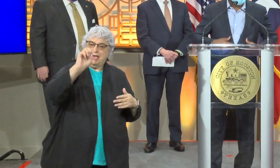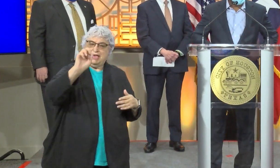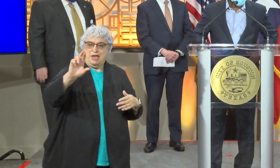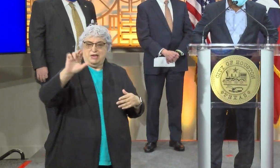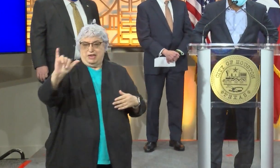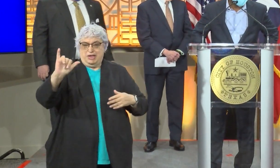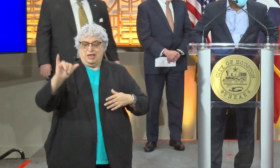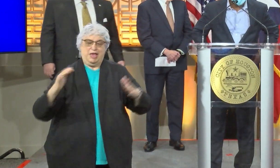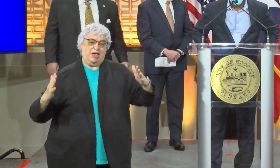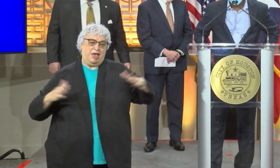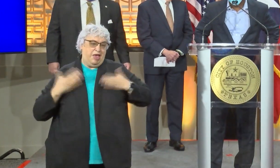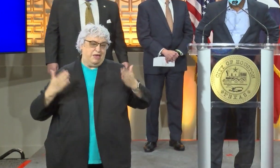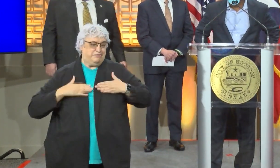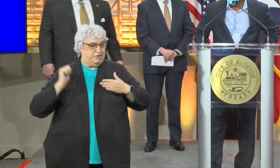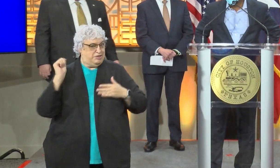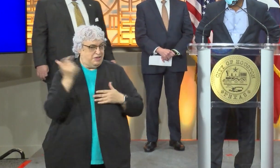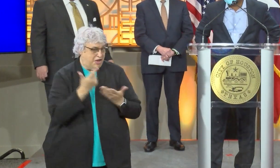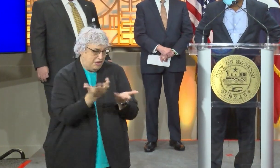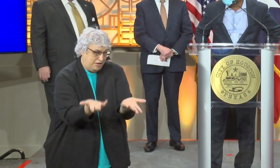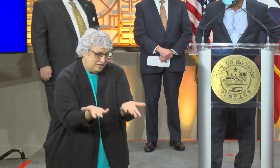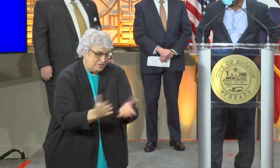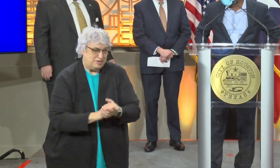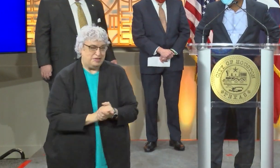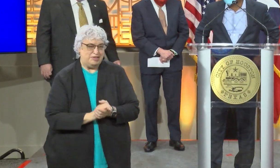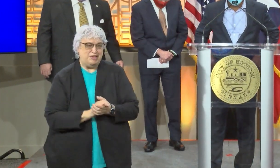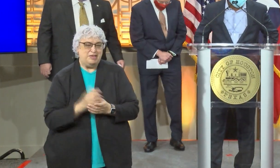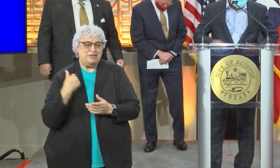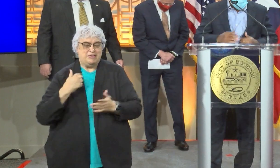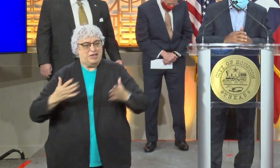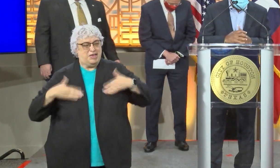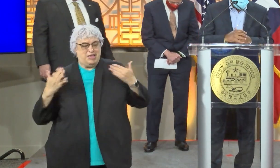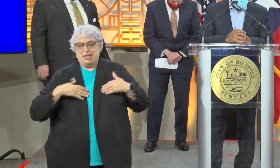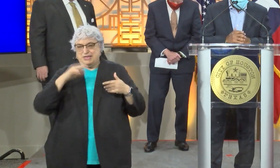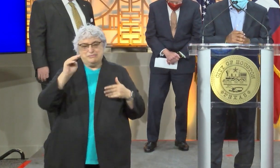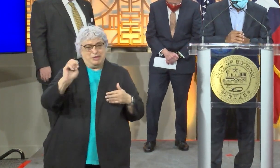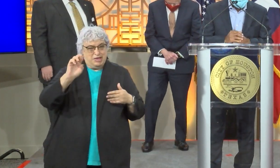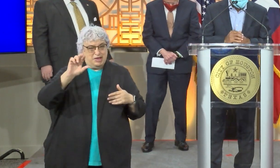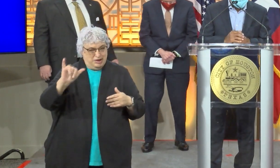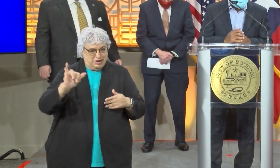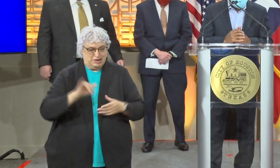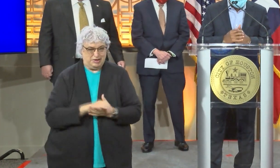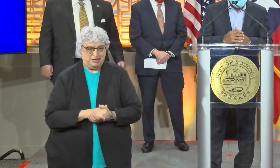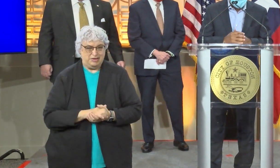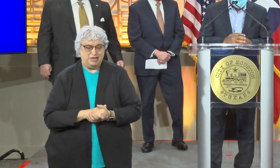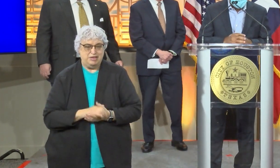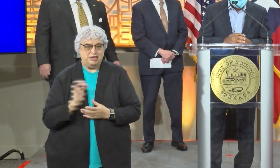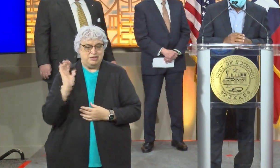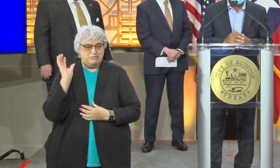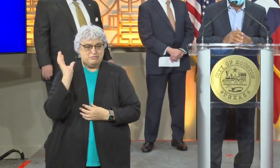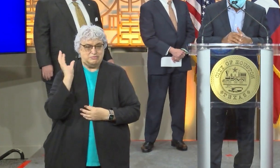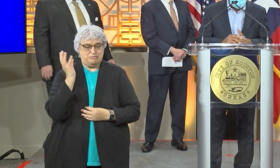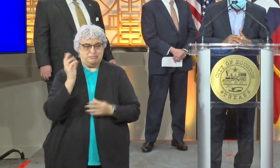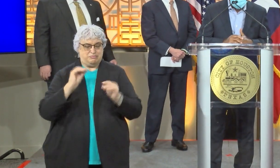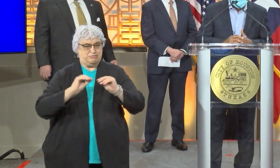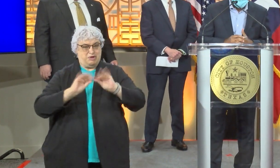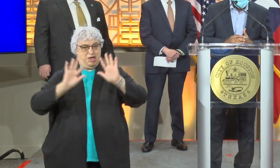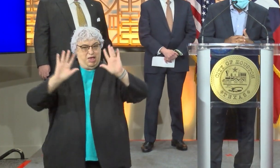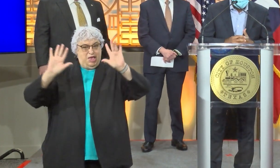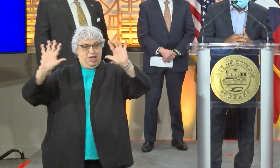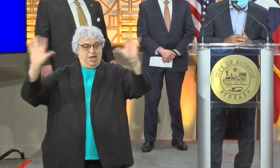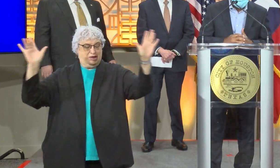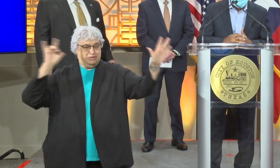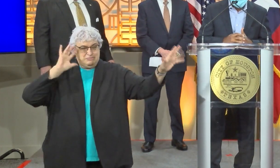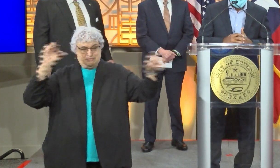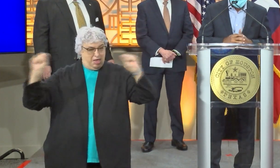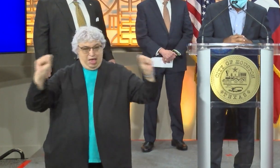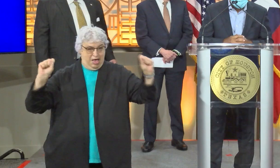We're going to be happy, y'all, okay? We're going to be merry, we're going to be happy and bright and spectacular